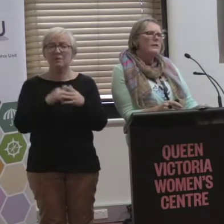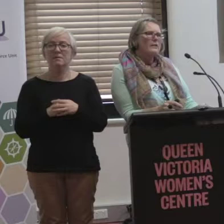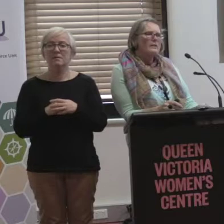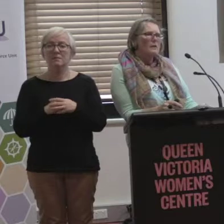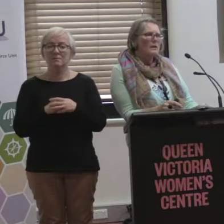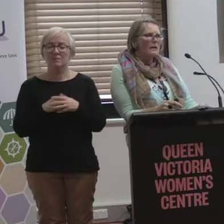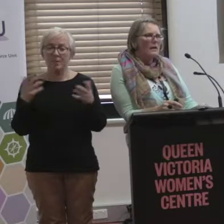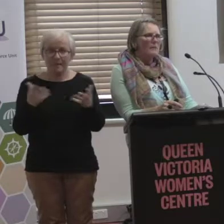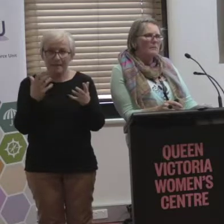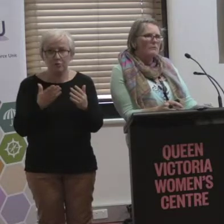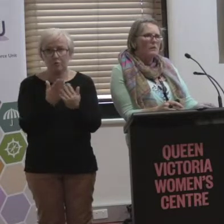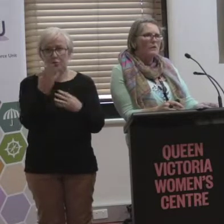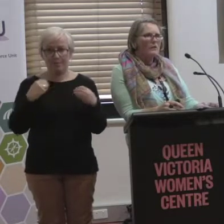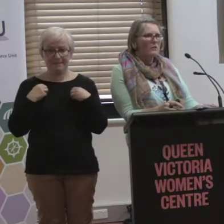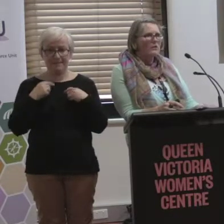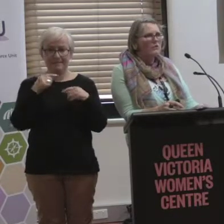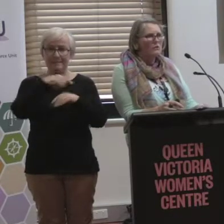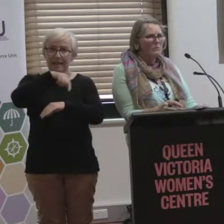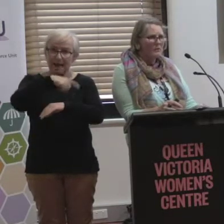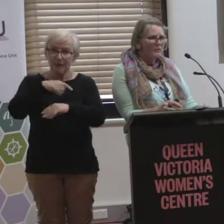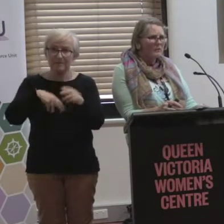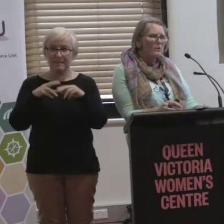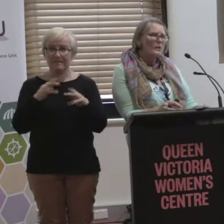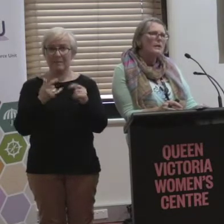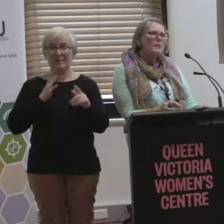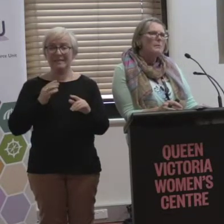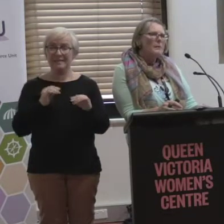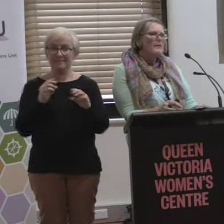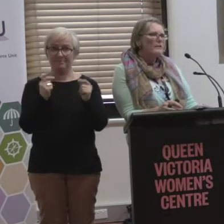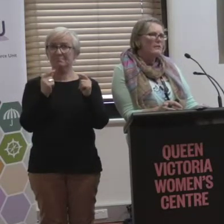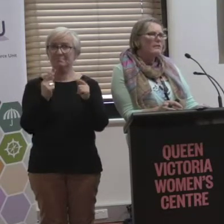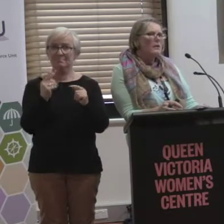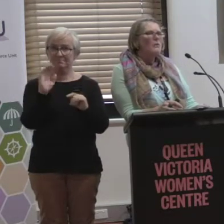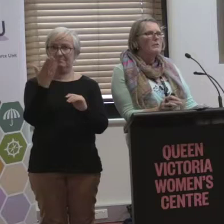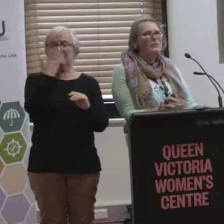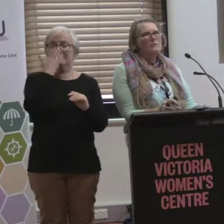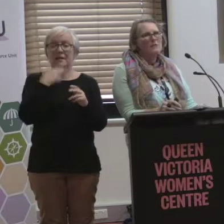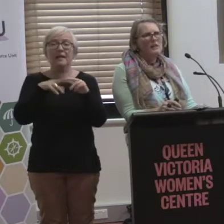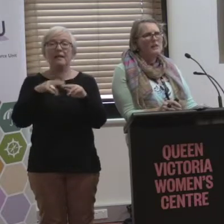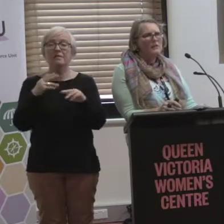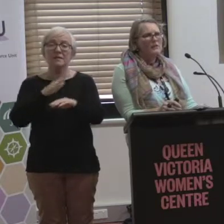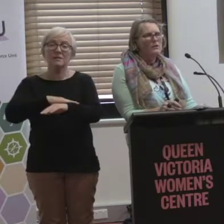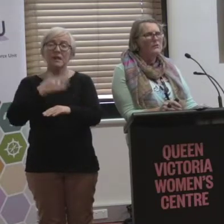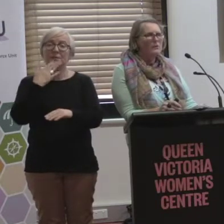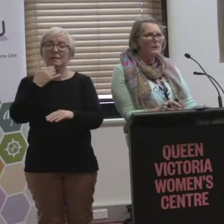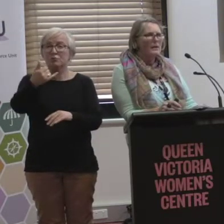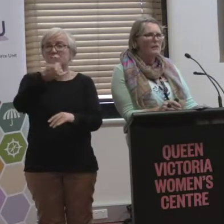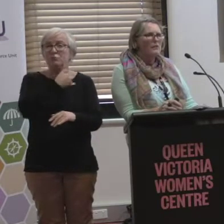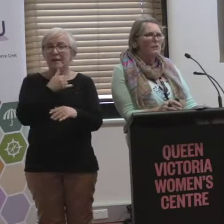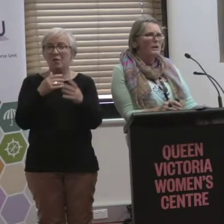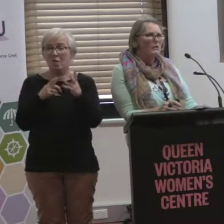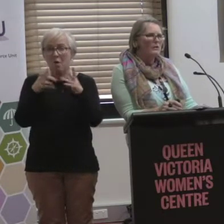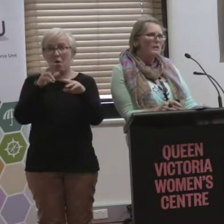if you feel that someone requires an urgent or emergency order, please, if there is time, ring our office first to